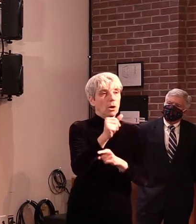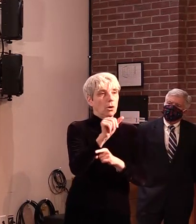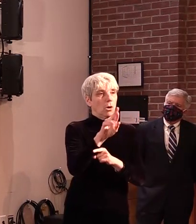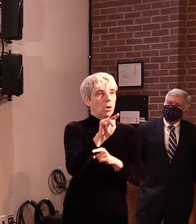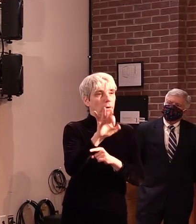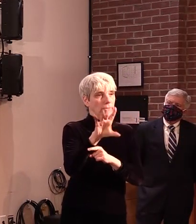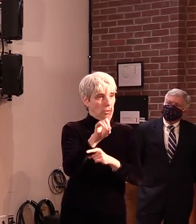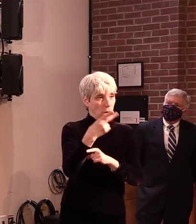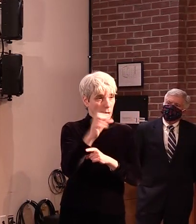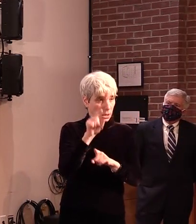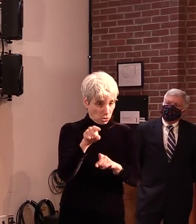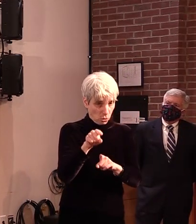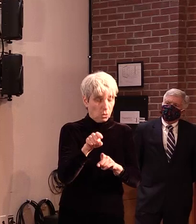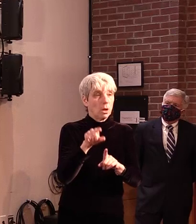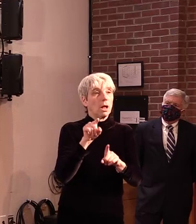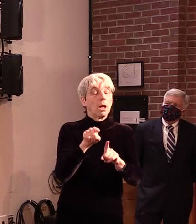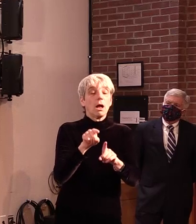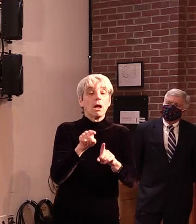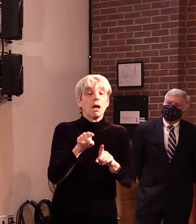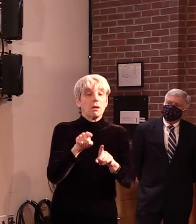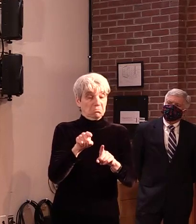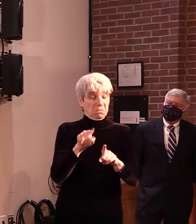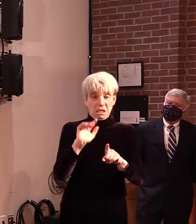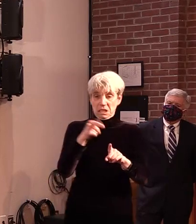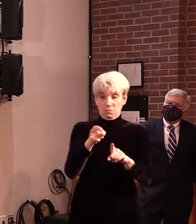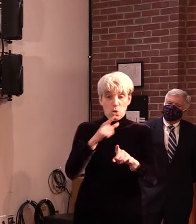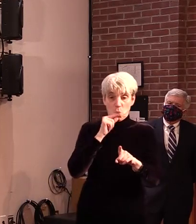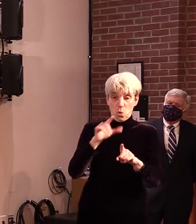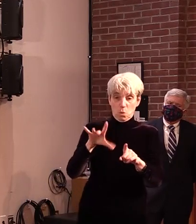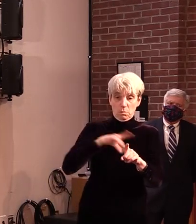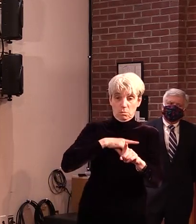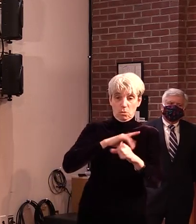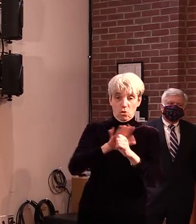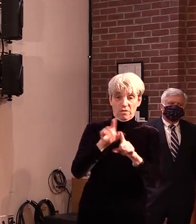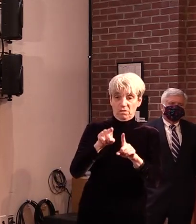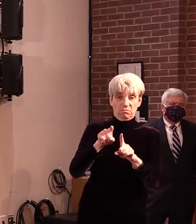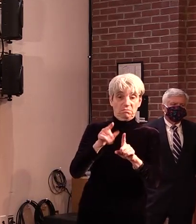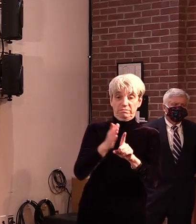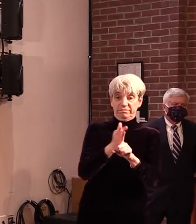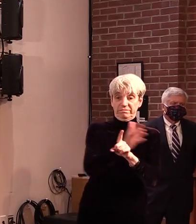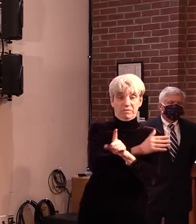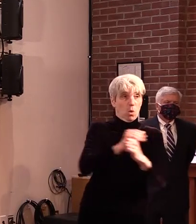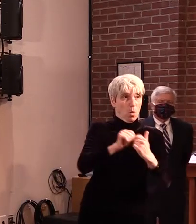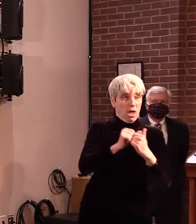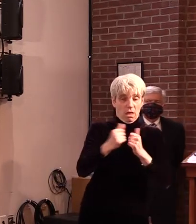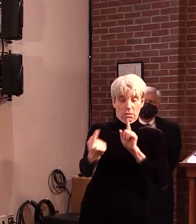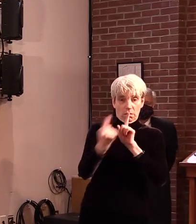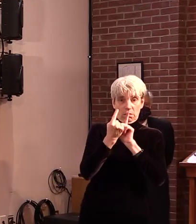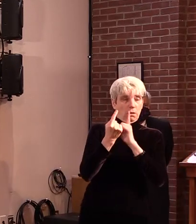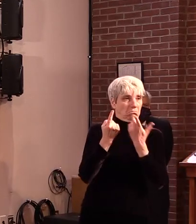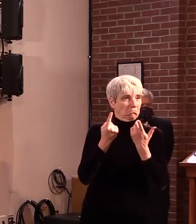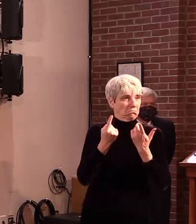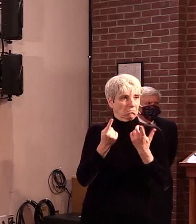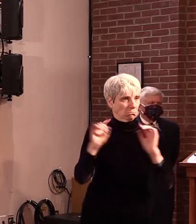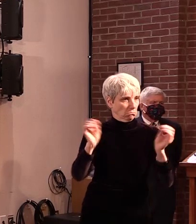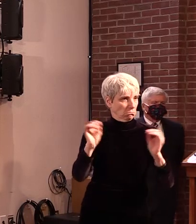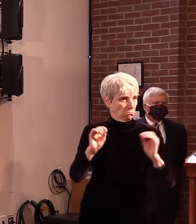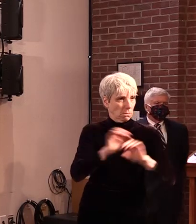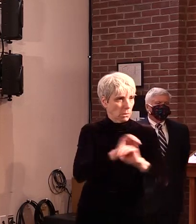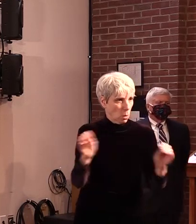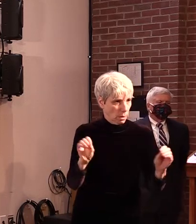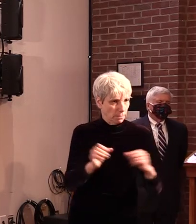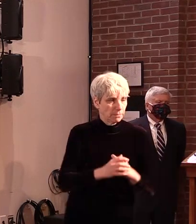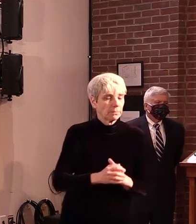far, there have been no associated close contacts. As you know, this is a key part of